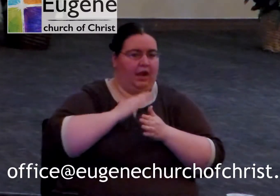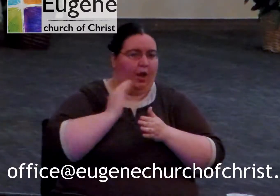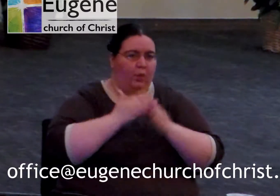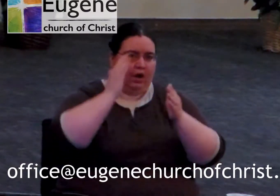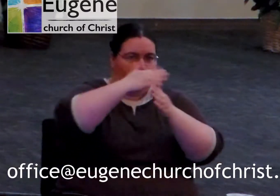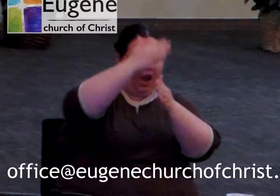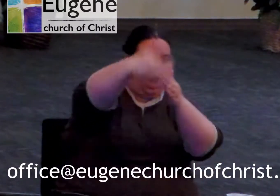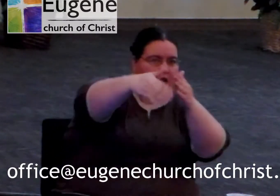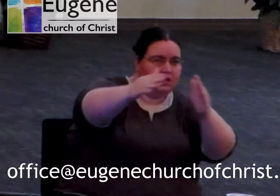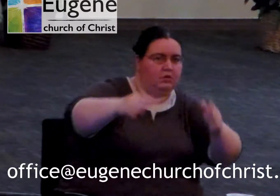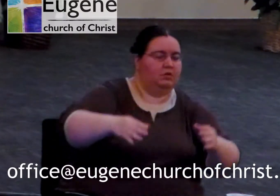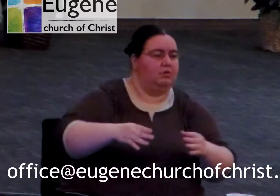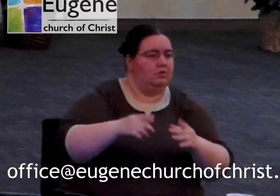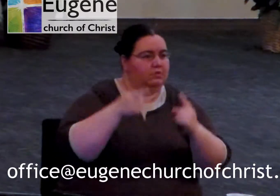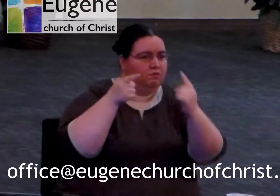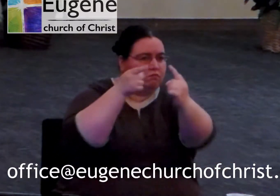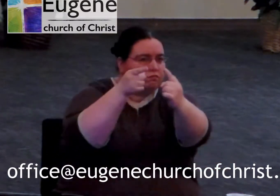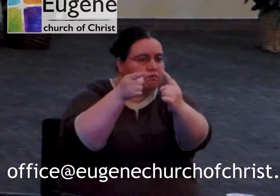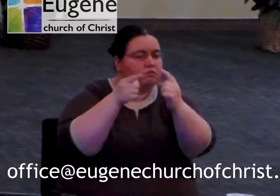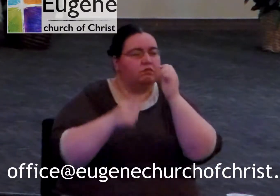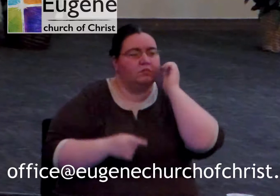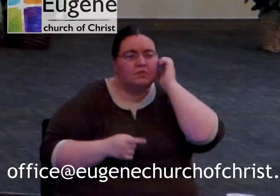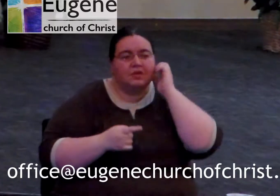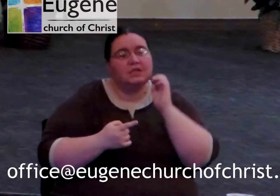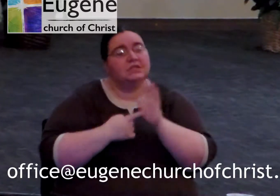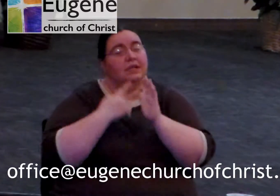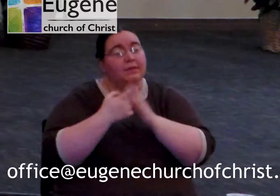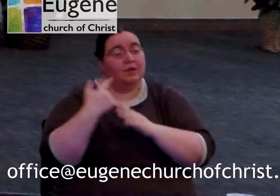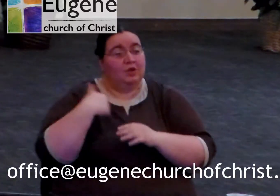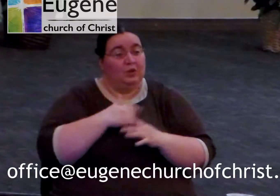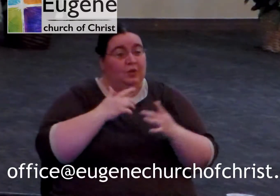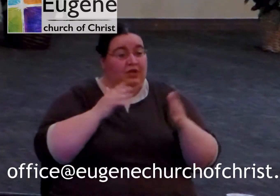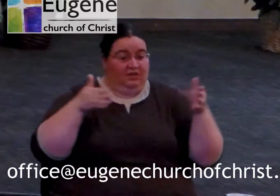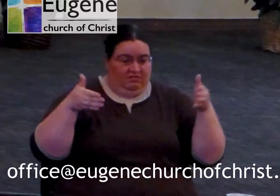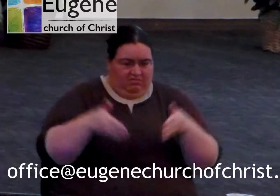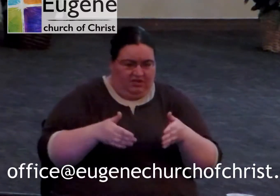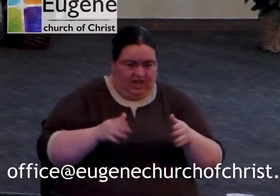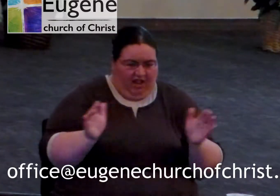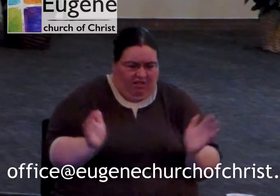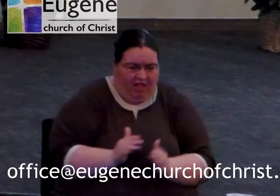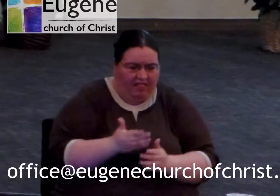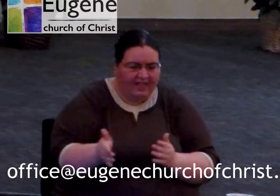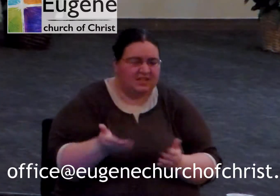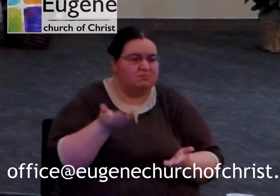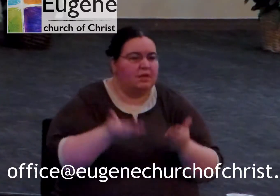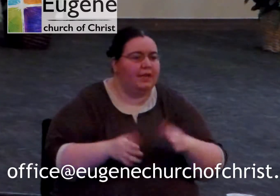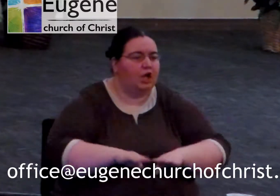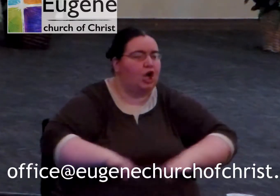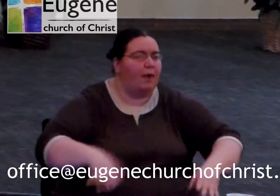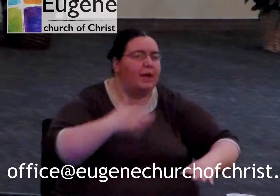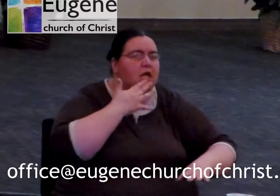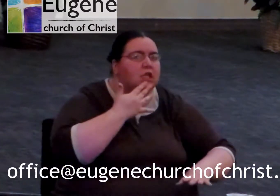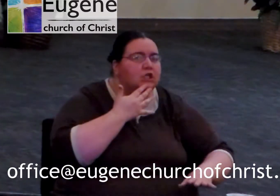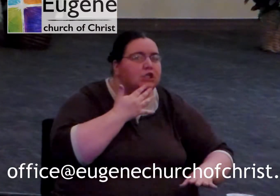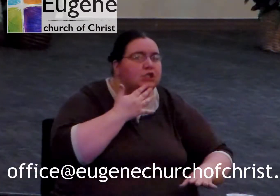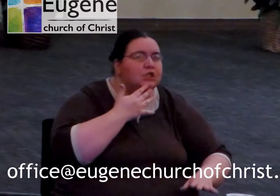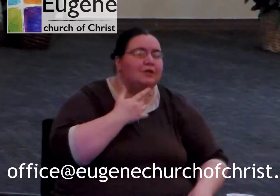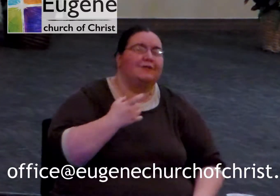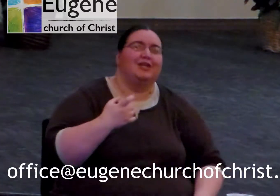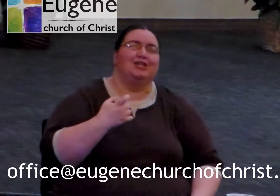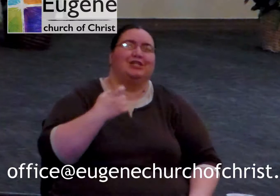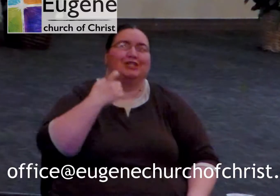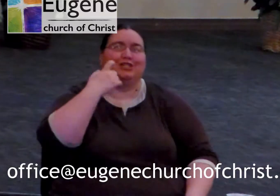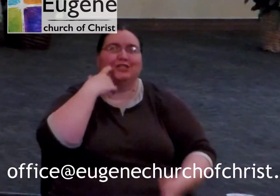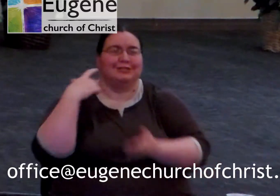before us, whether it's something as simple as carpet color, or, I just talked to a guy at a Baptist church not long ago, and they're almost going to have a church